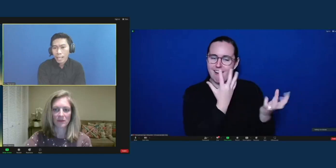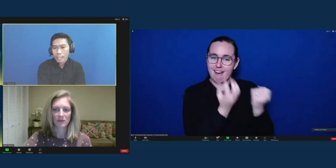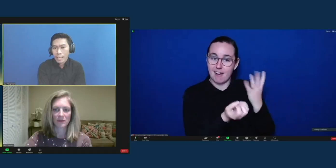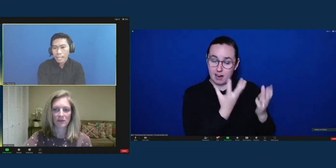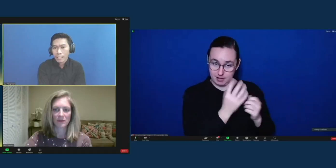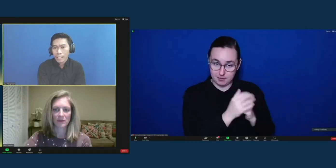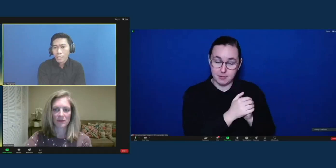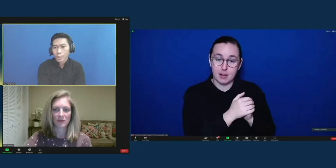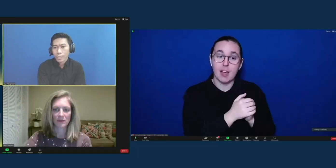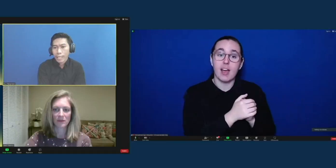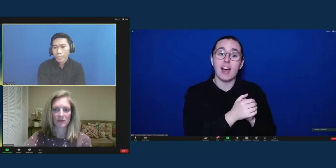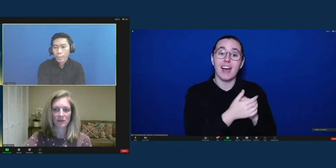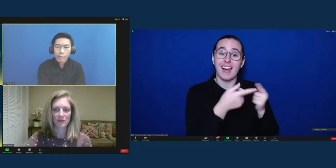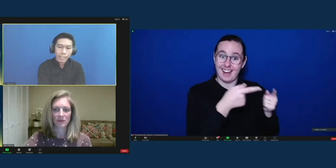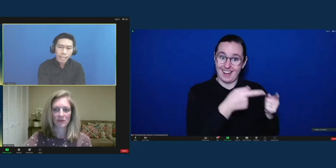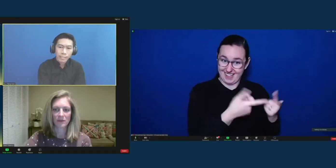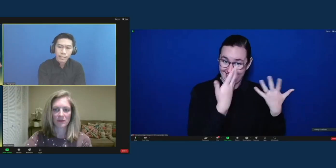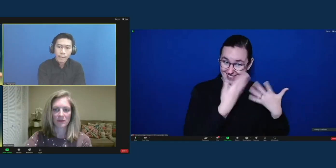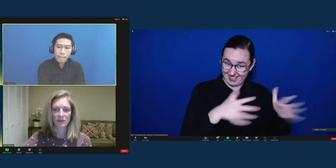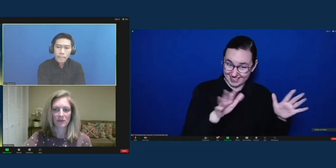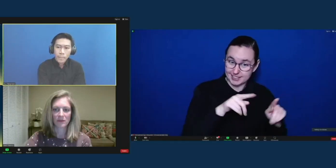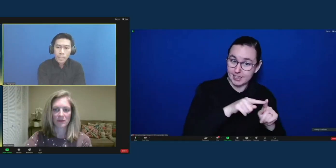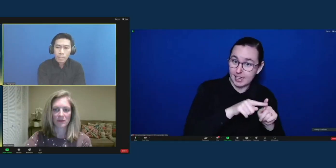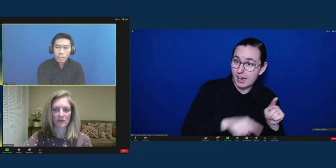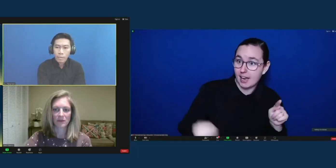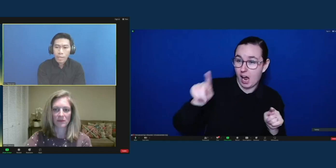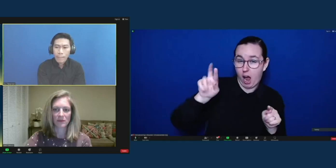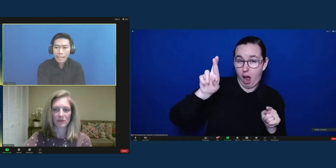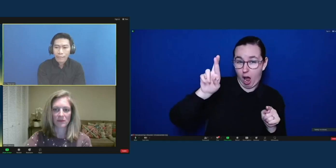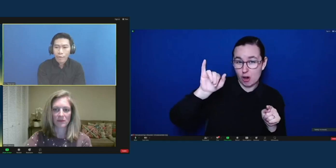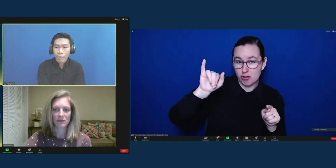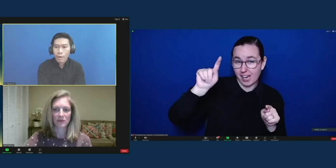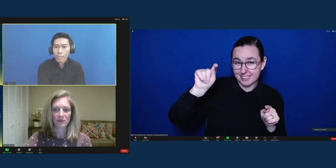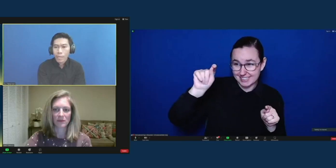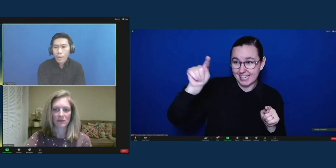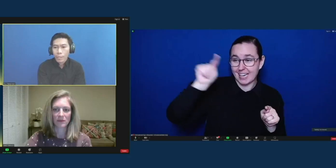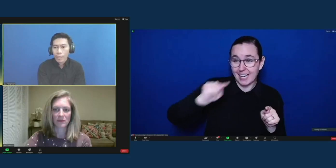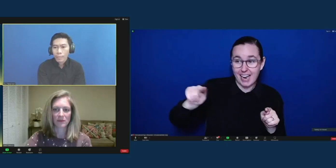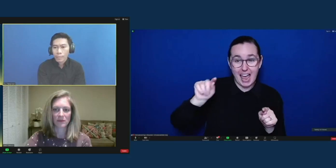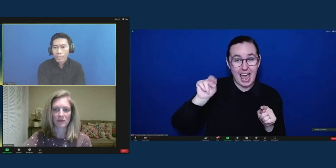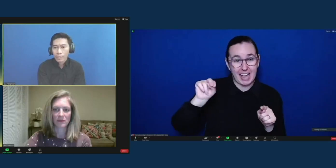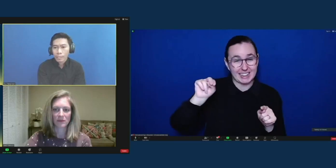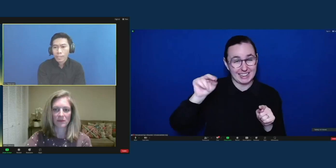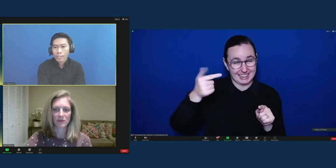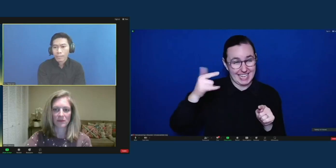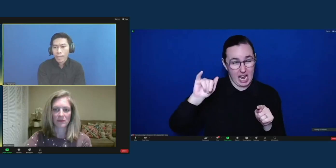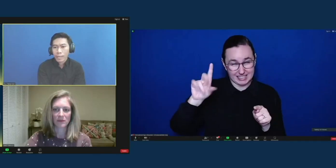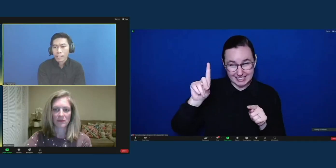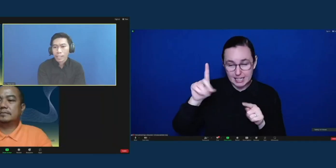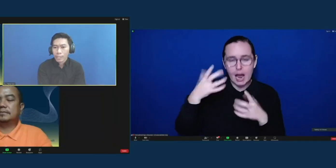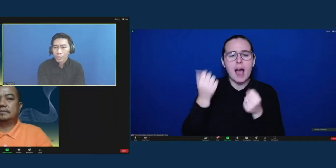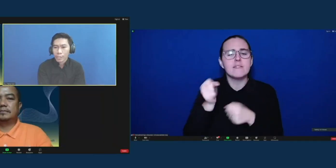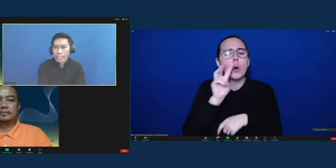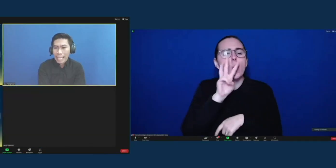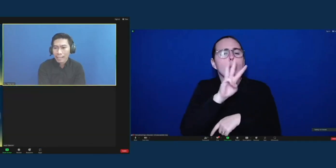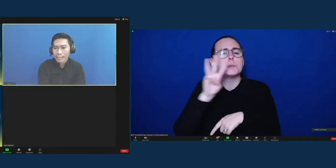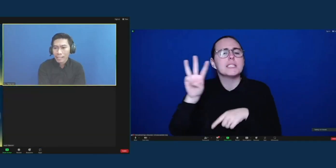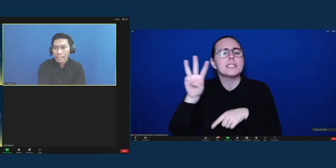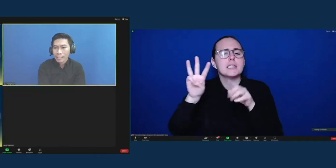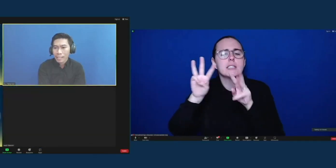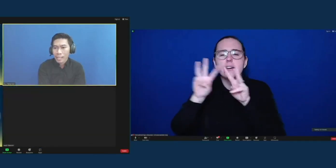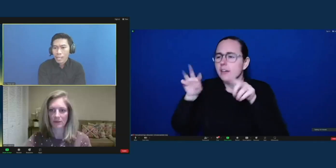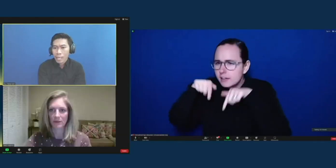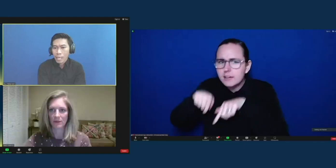and NTID to create websites or a platform where the children and parents and teachers can